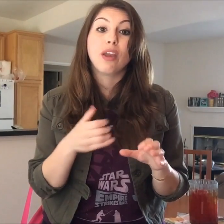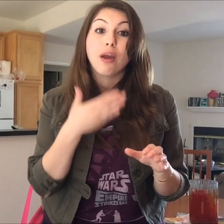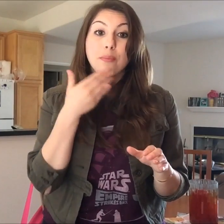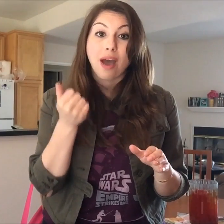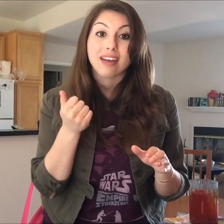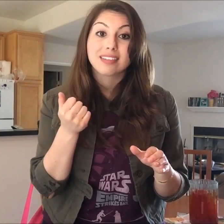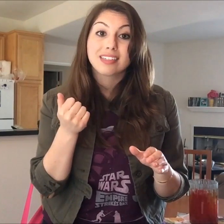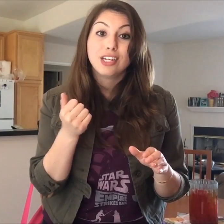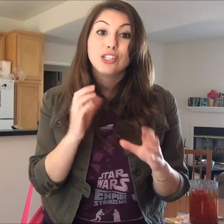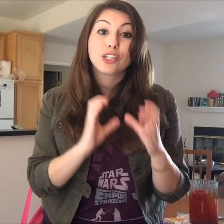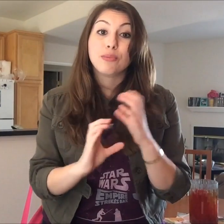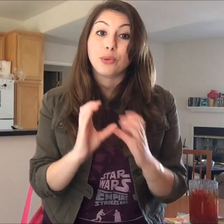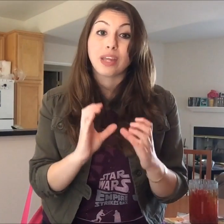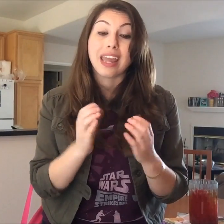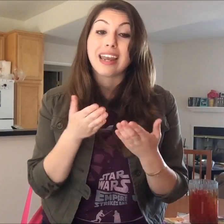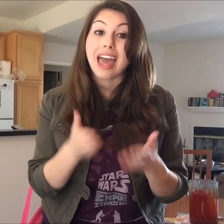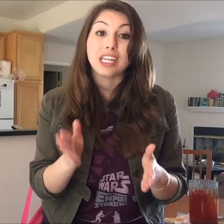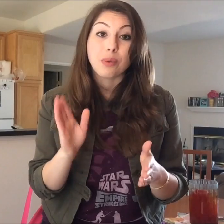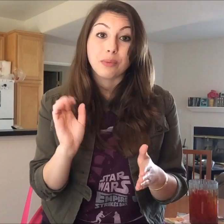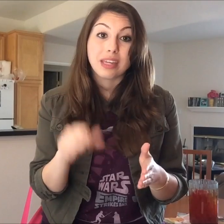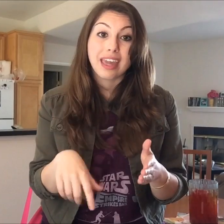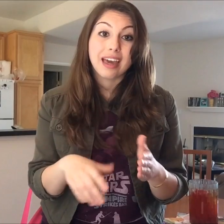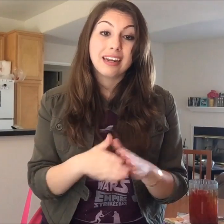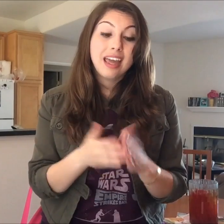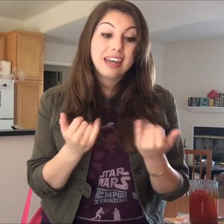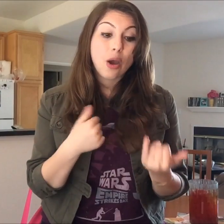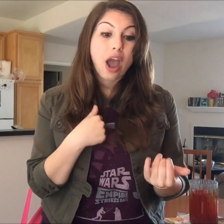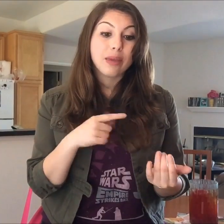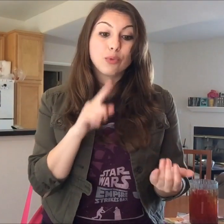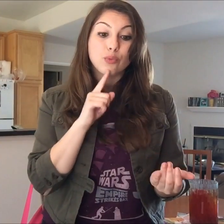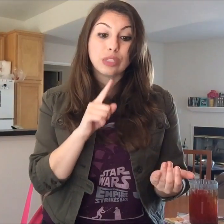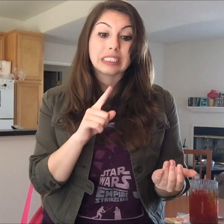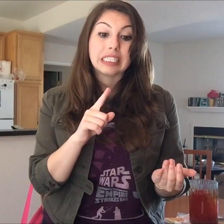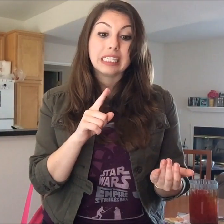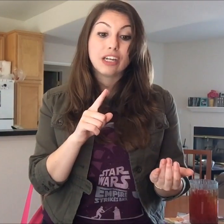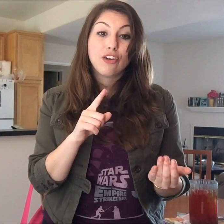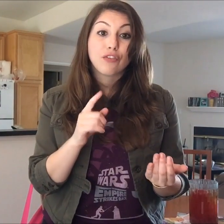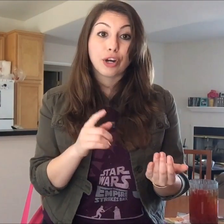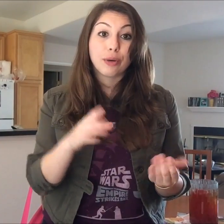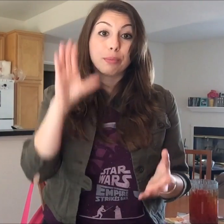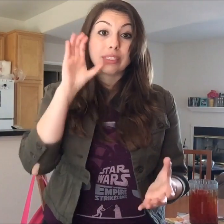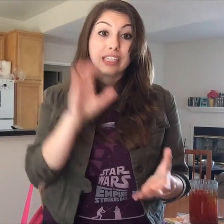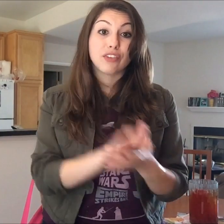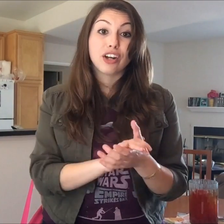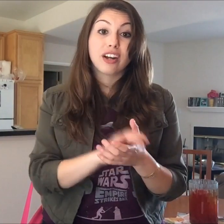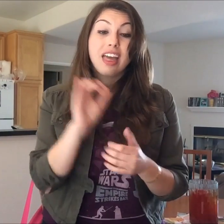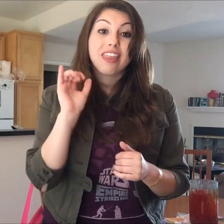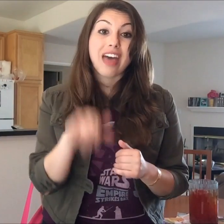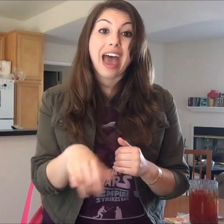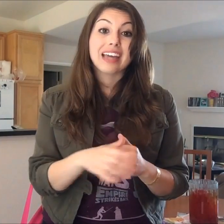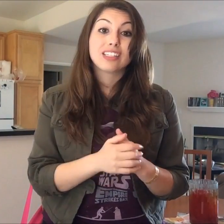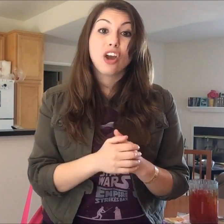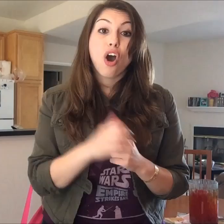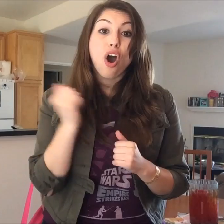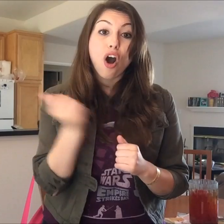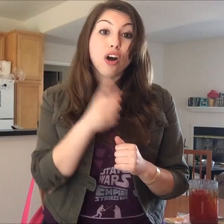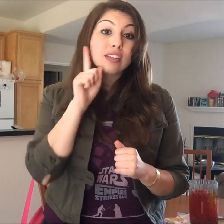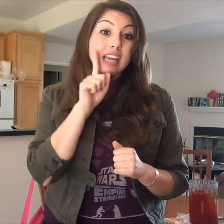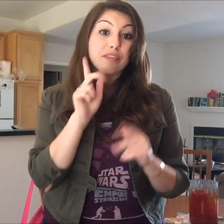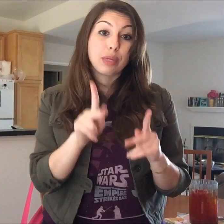our best to communicate in any way we can. Now, I'm a really firm believer that all deaf